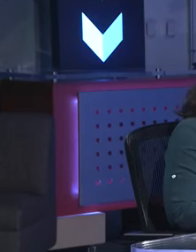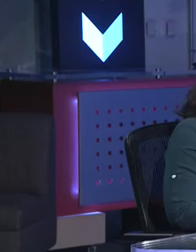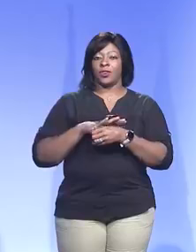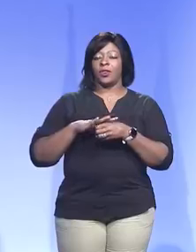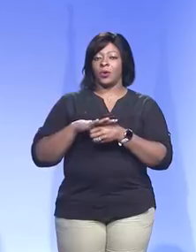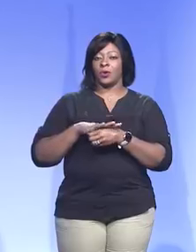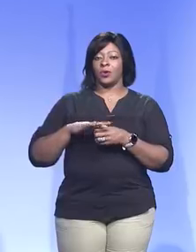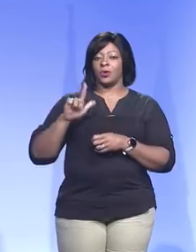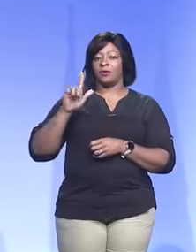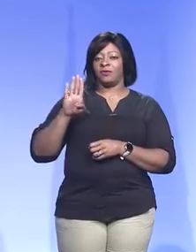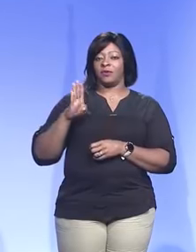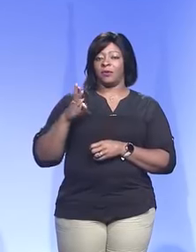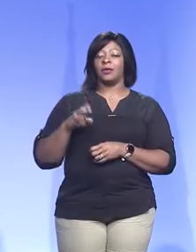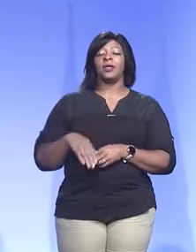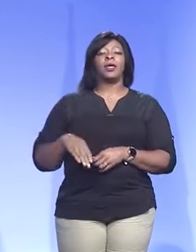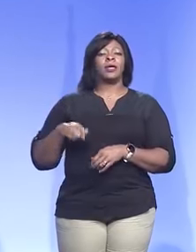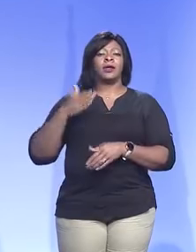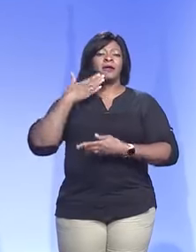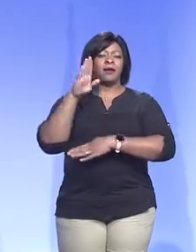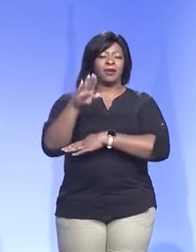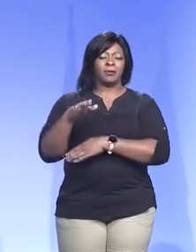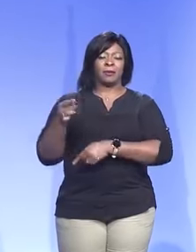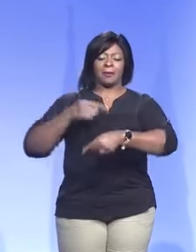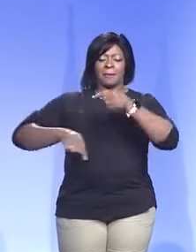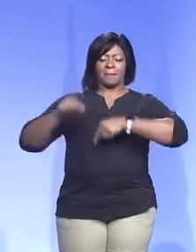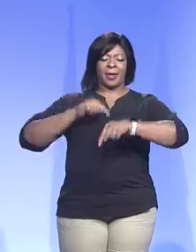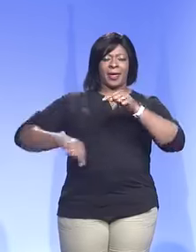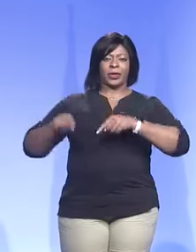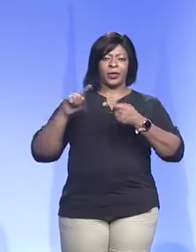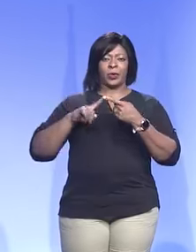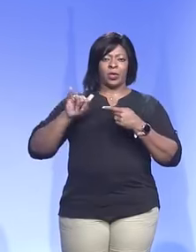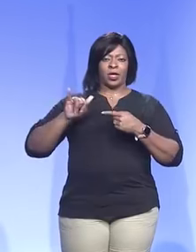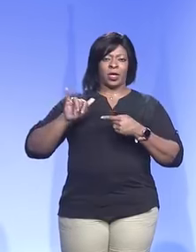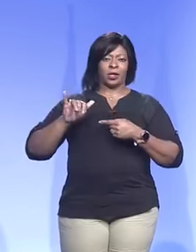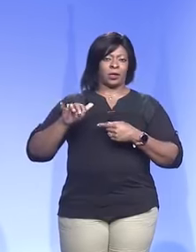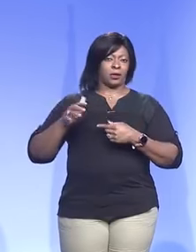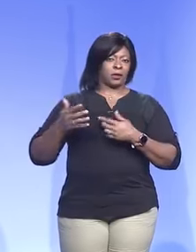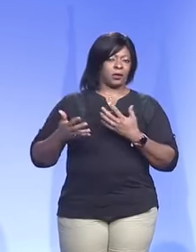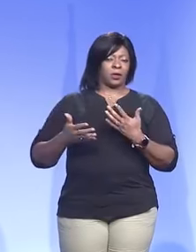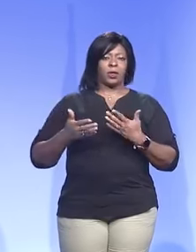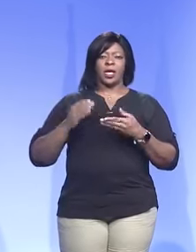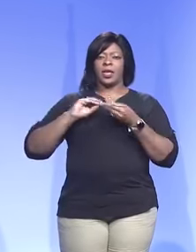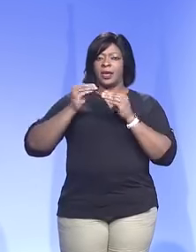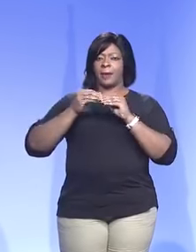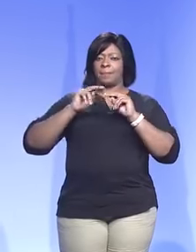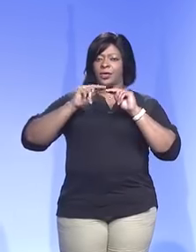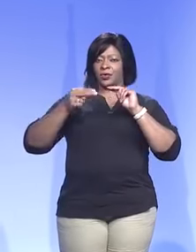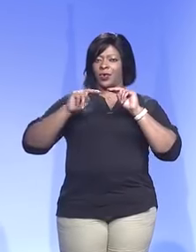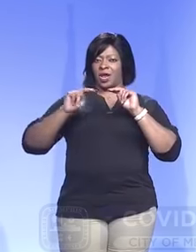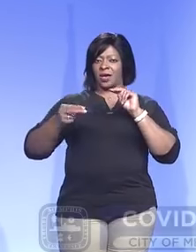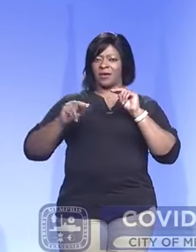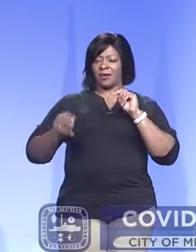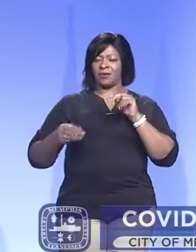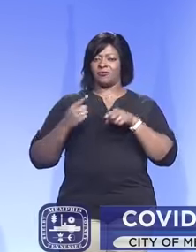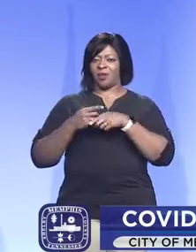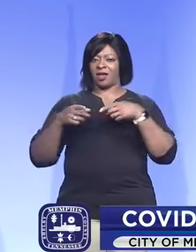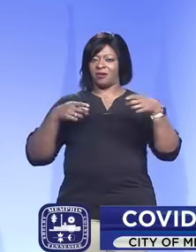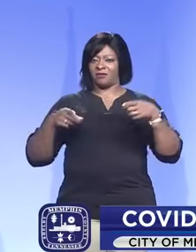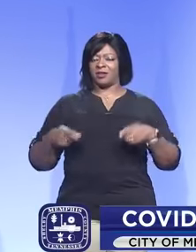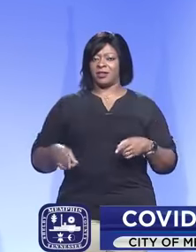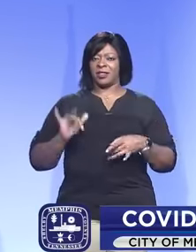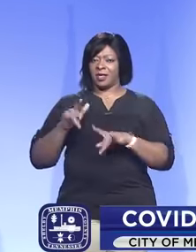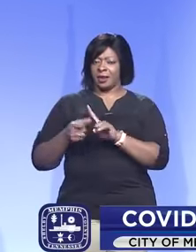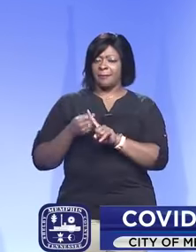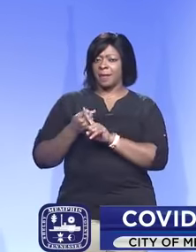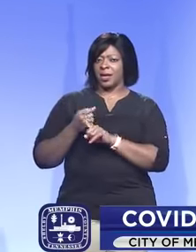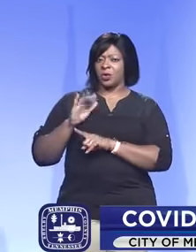Good afternoon. Just going back to the with the good trends going in the right directions, has this